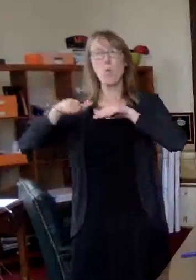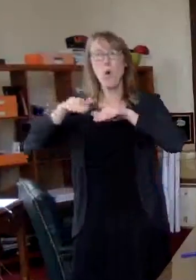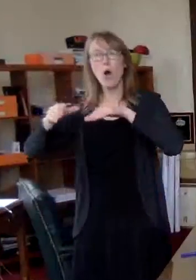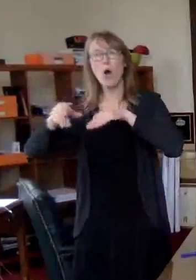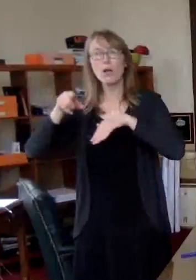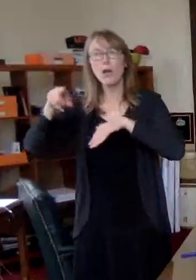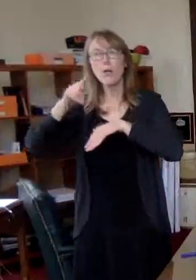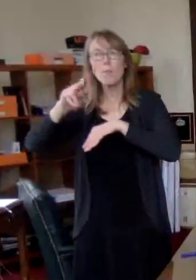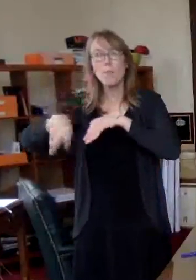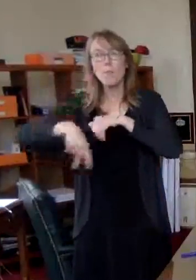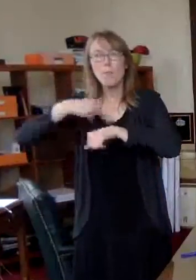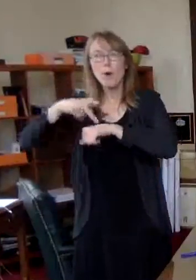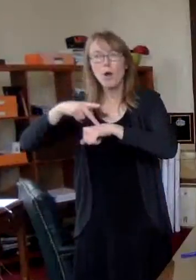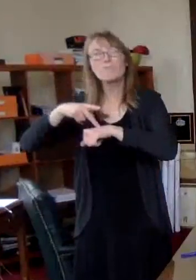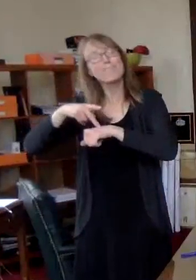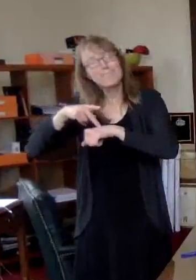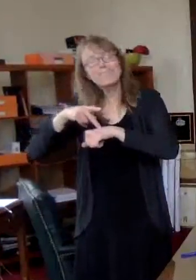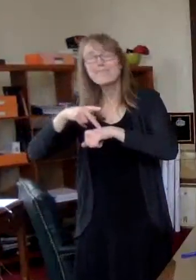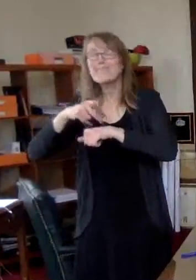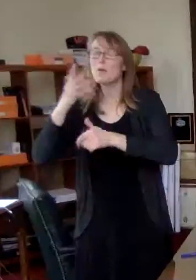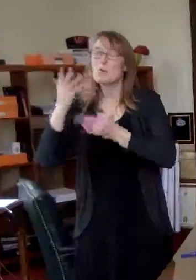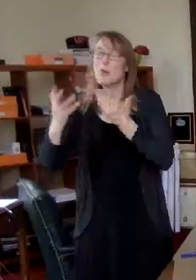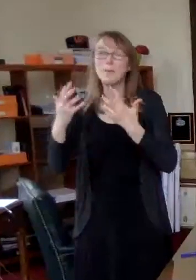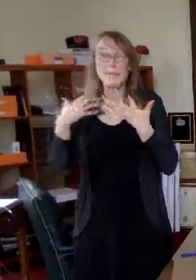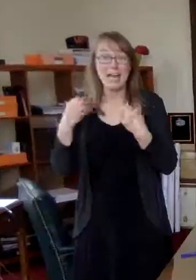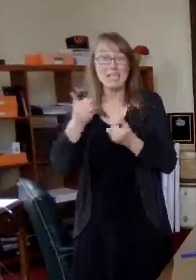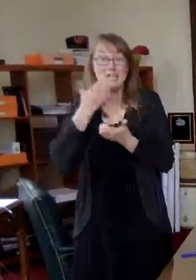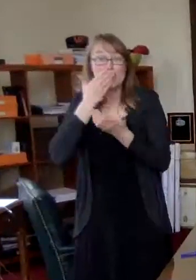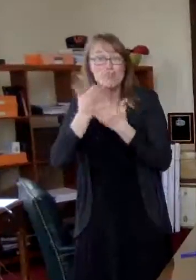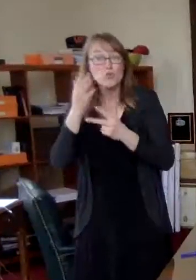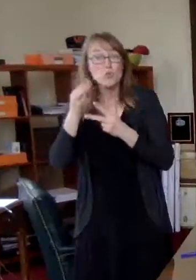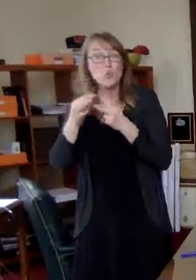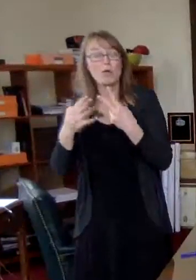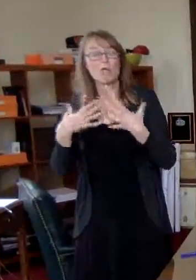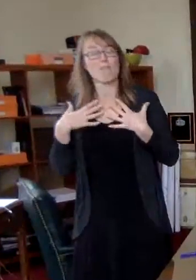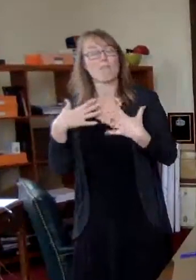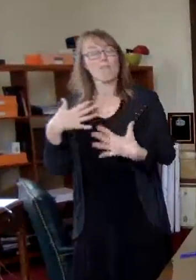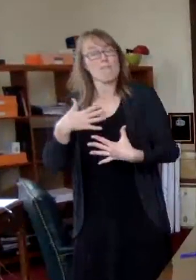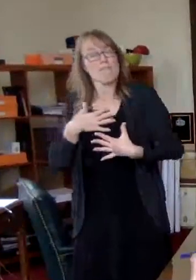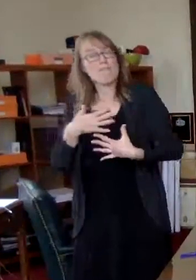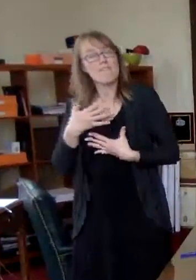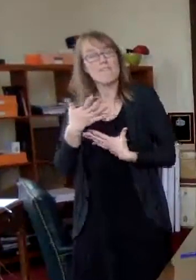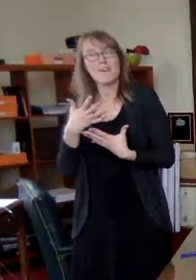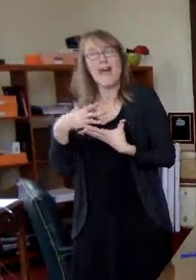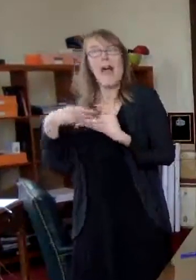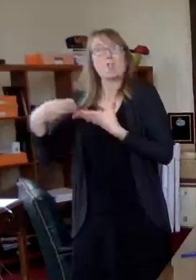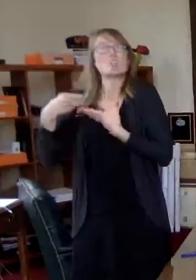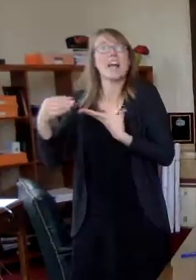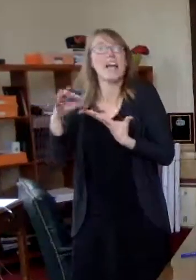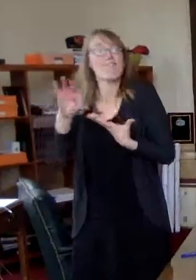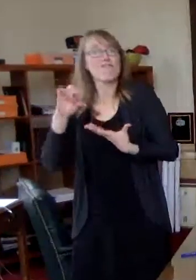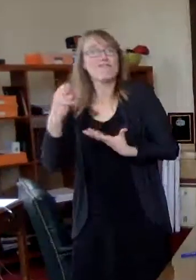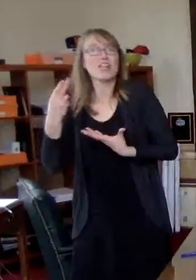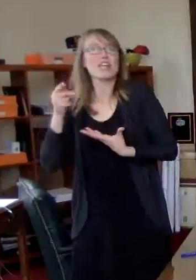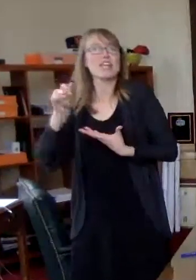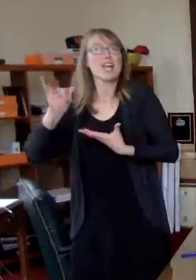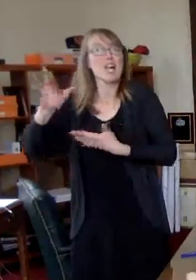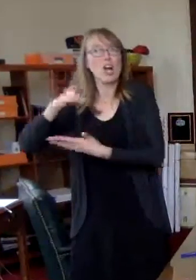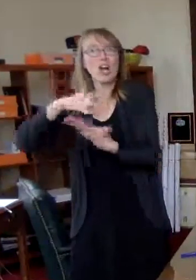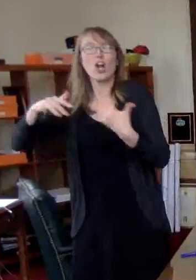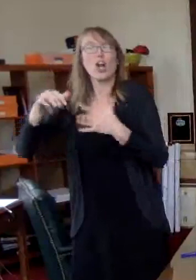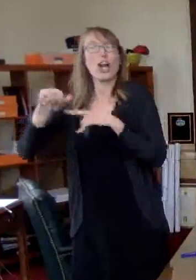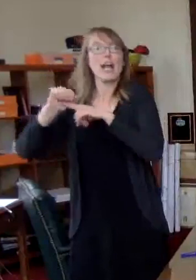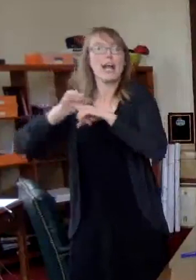It really has to do with the social distancing with regard to being outside and with regard to getting a little exercise